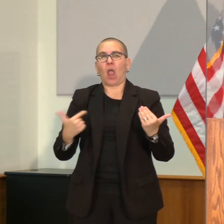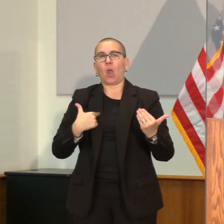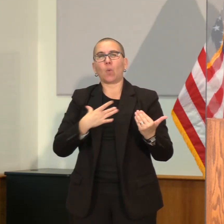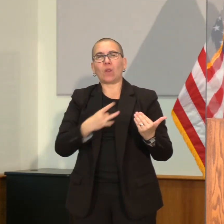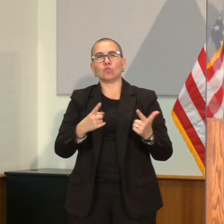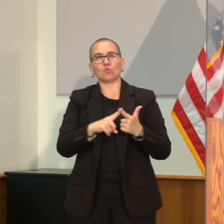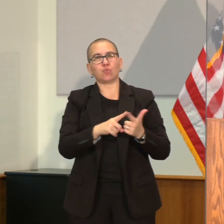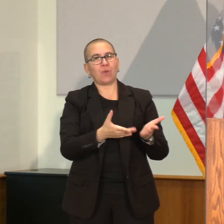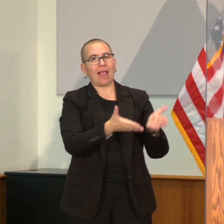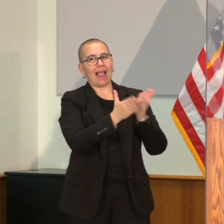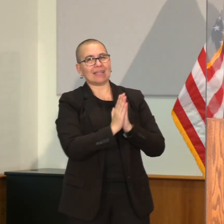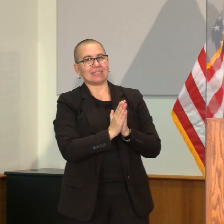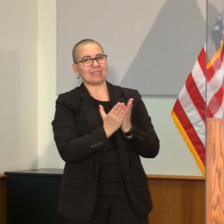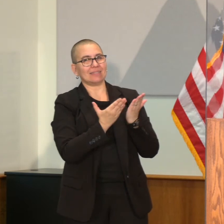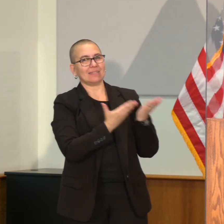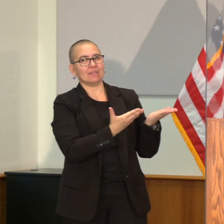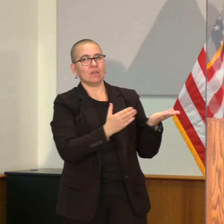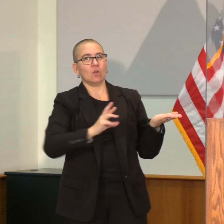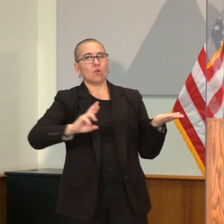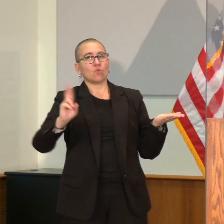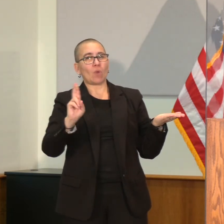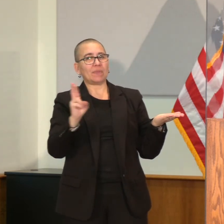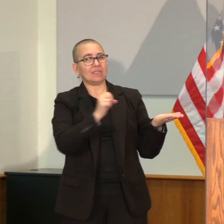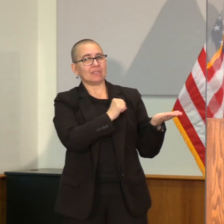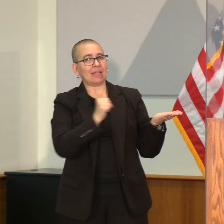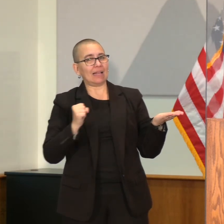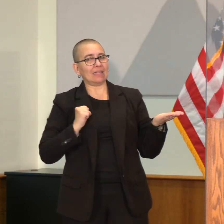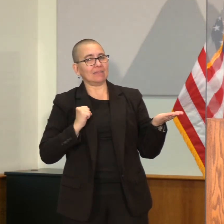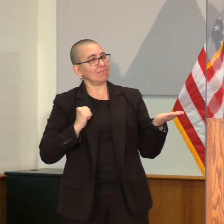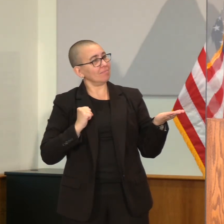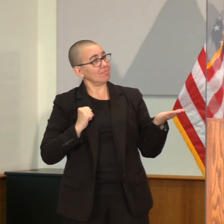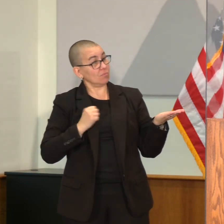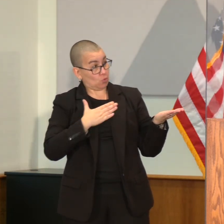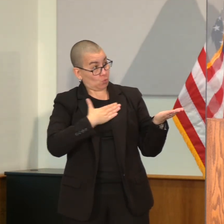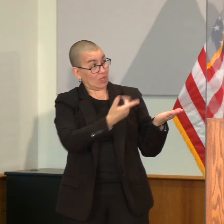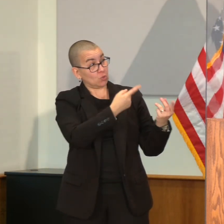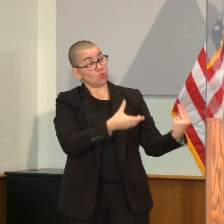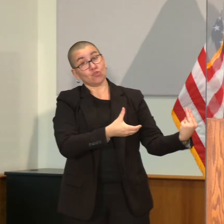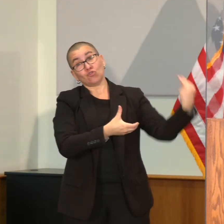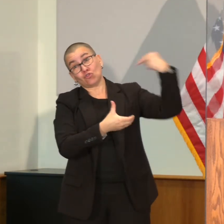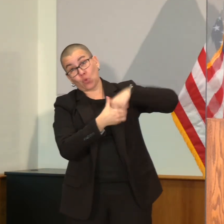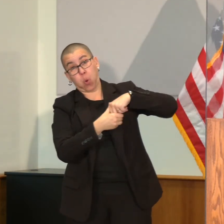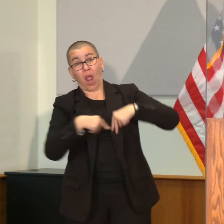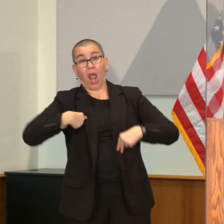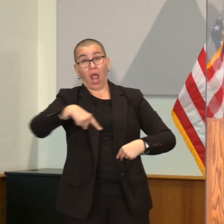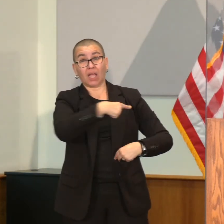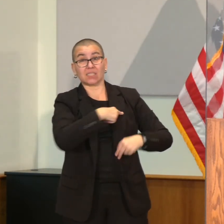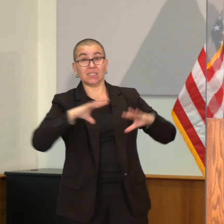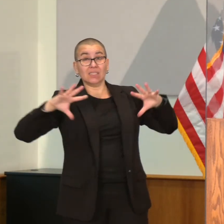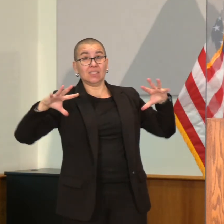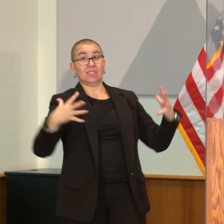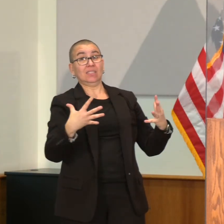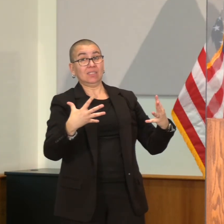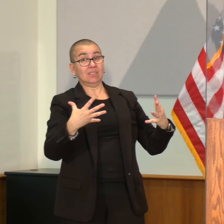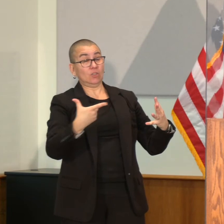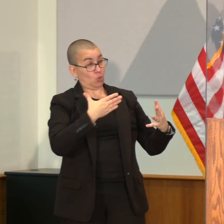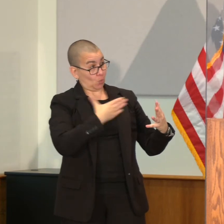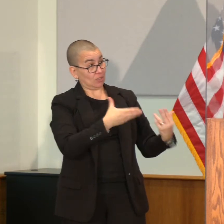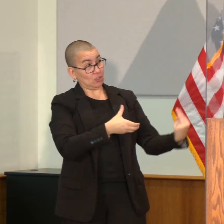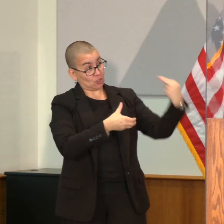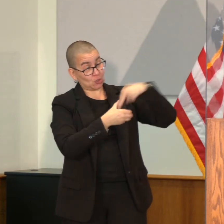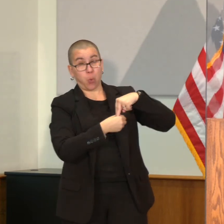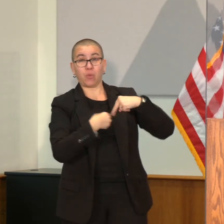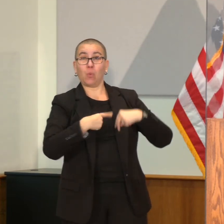aisle to protect the lives of your fellow Minnesotans? And I'm proud to say that we have one such who's with us today, and it should not